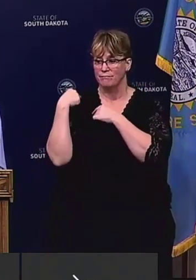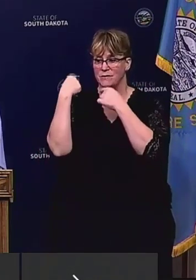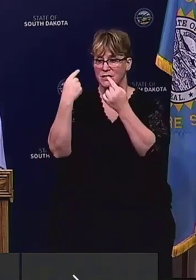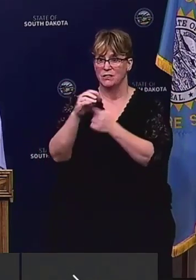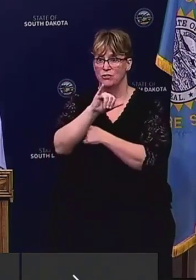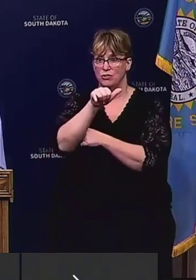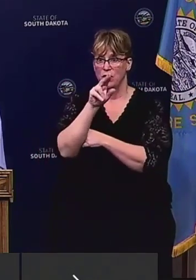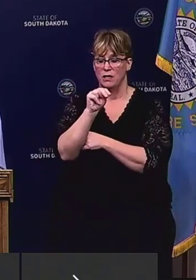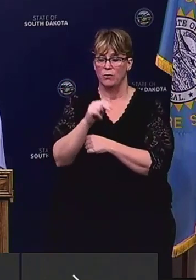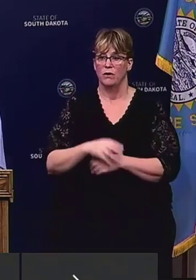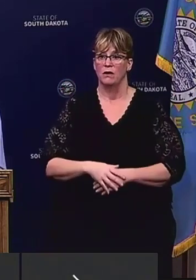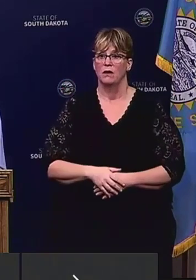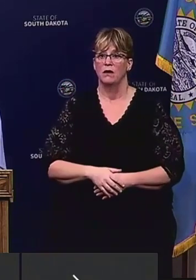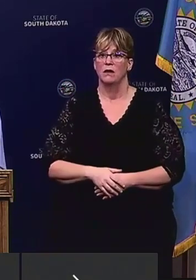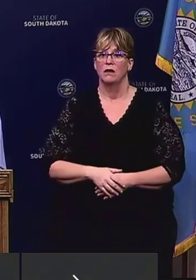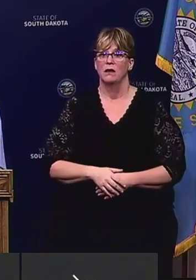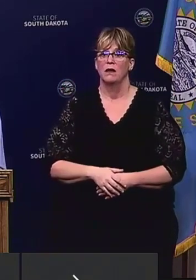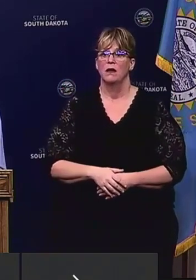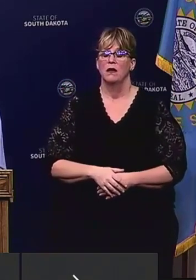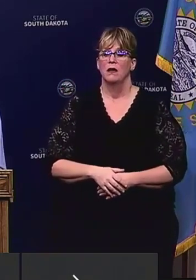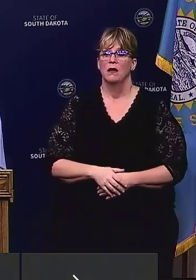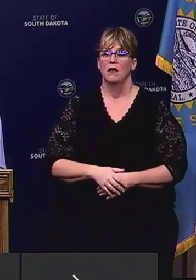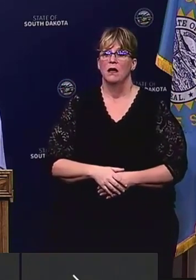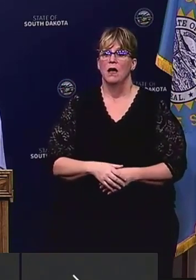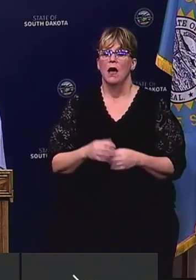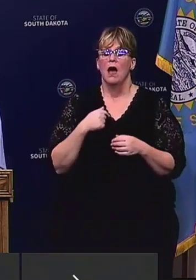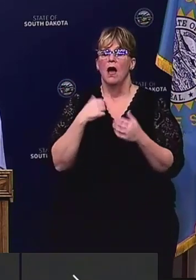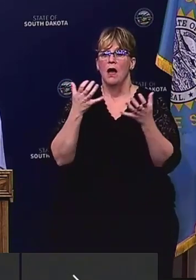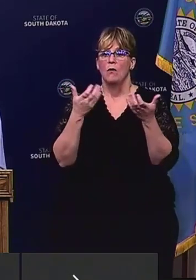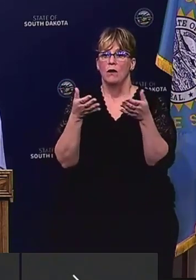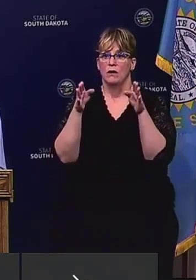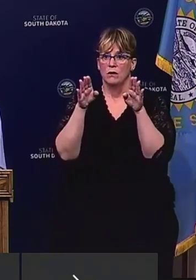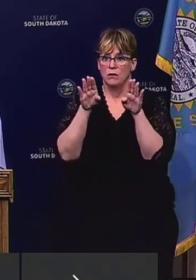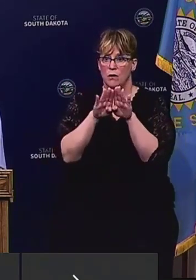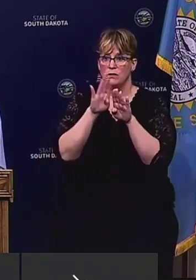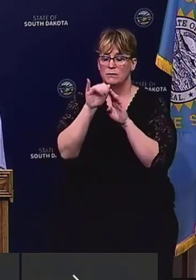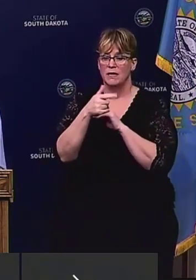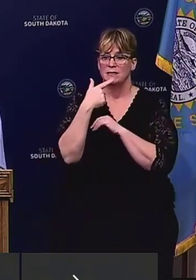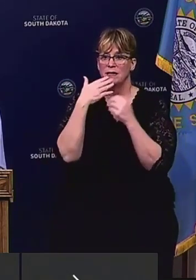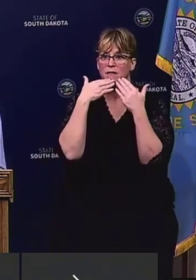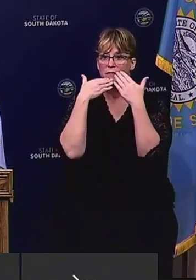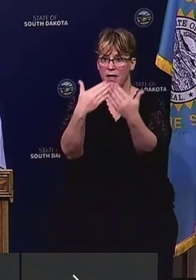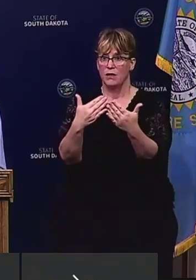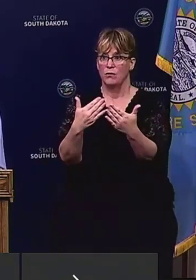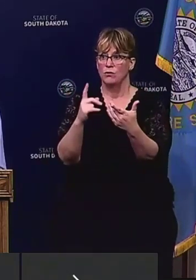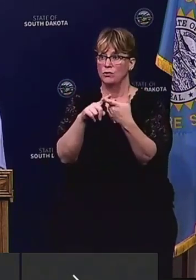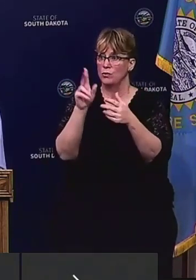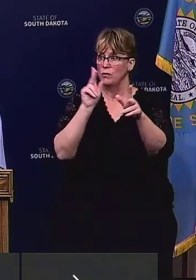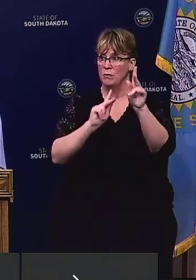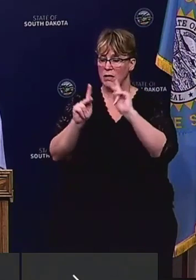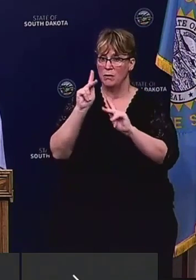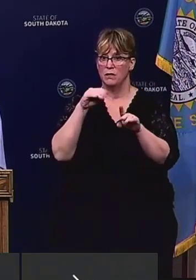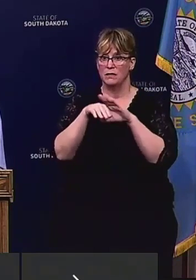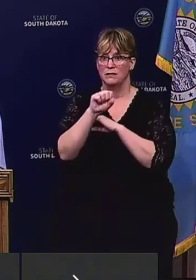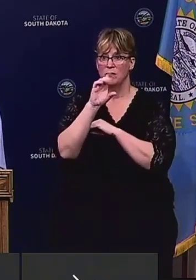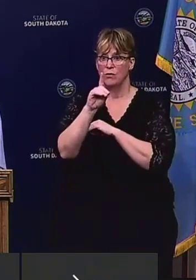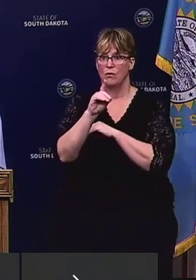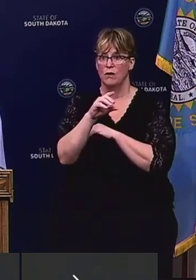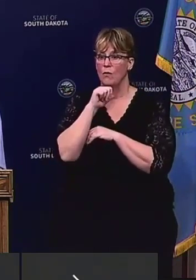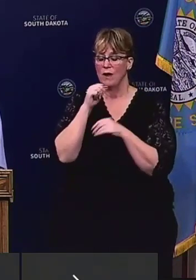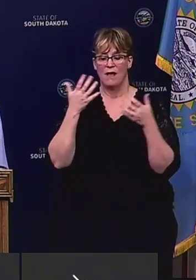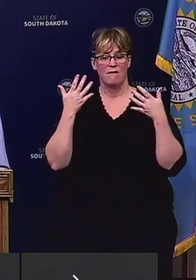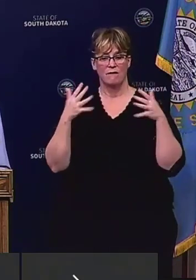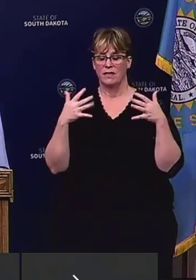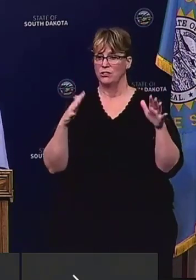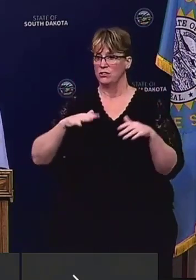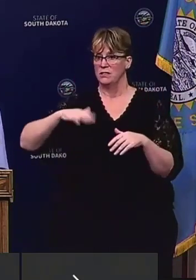January. And I want to close by saying thank you to the people of South Dakota. We are not out of the woods yet, but like